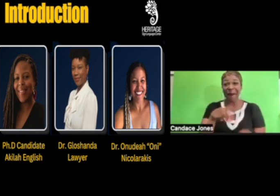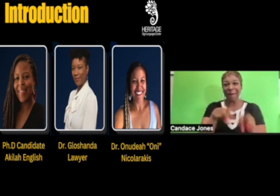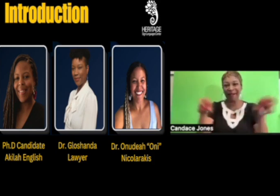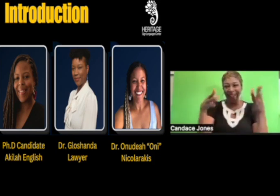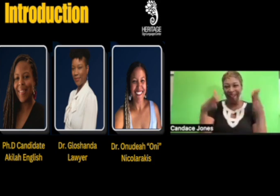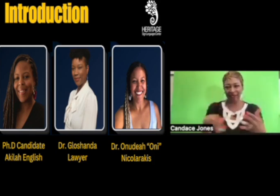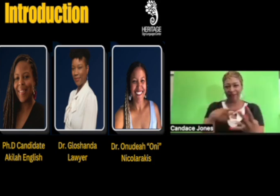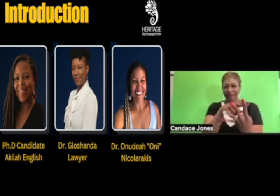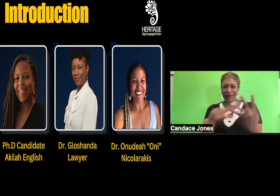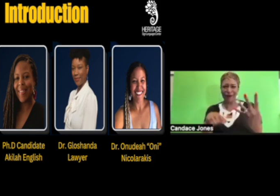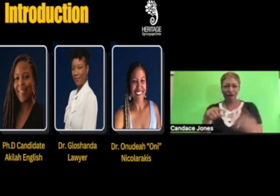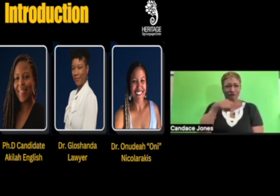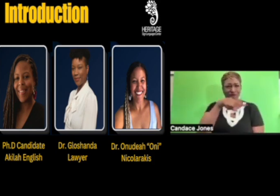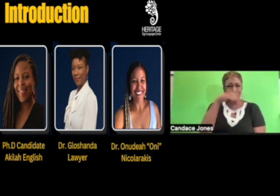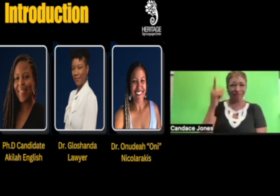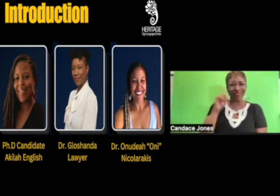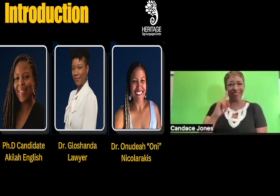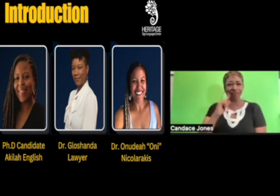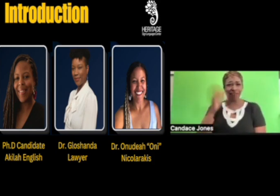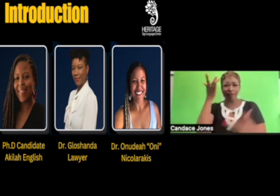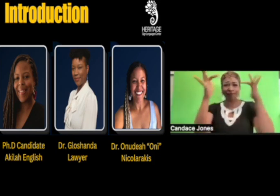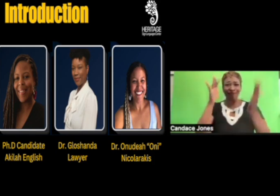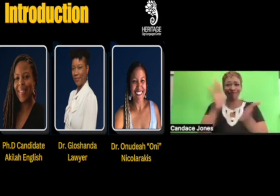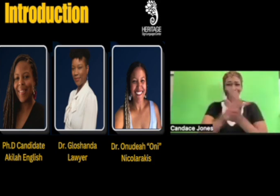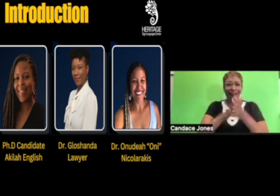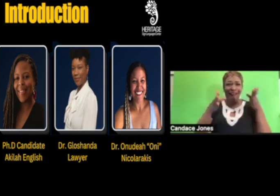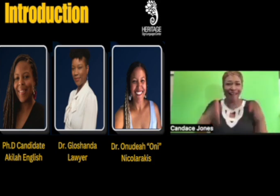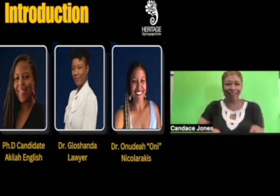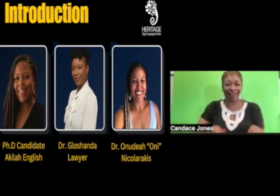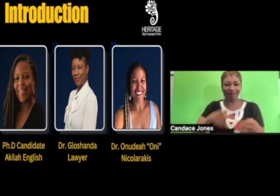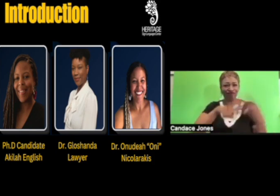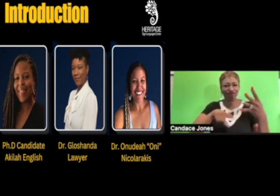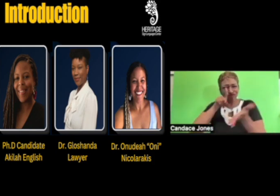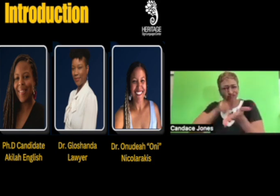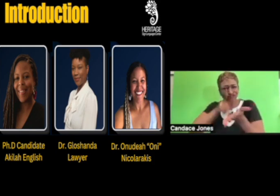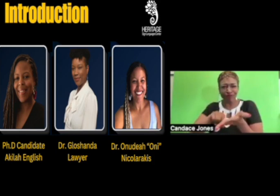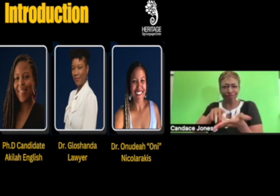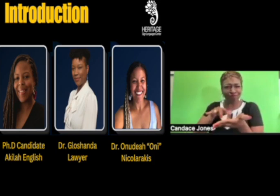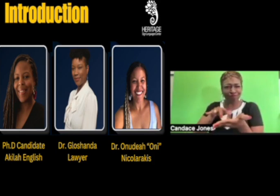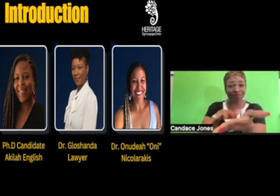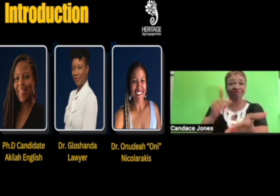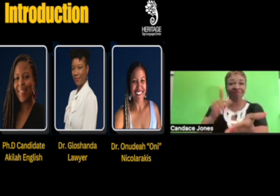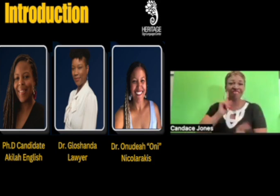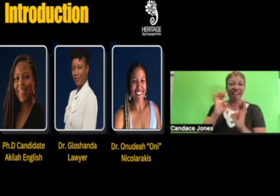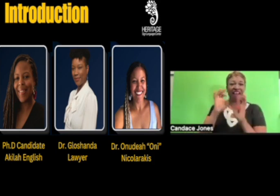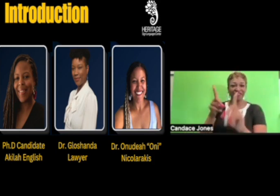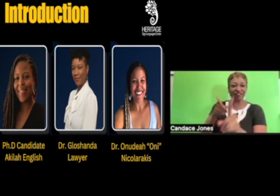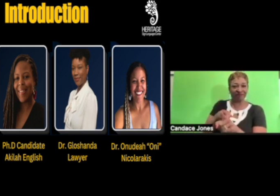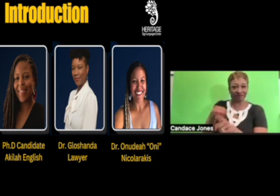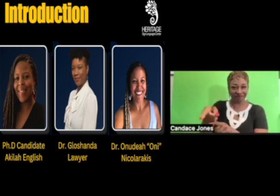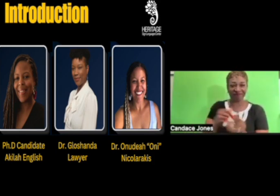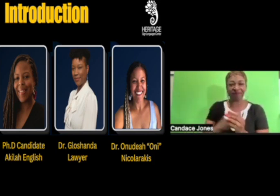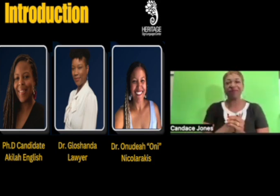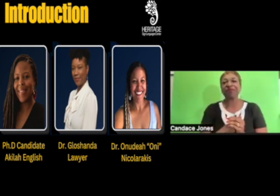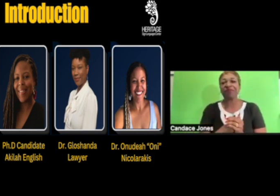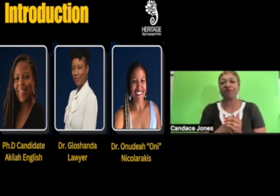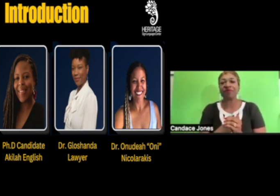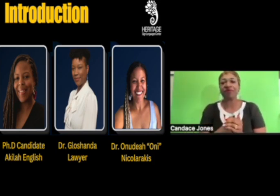At this time, I'd like to introduce our panelists, four Black deaf scholars and researchers, particularly